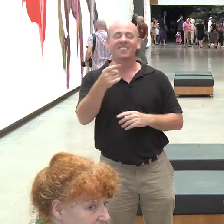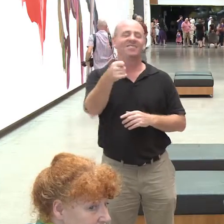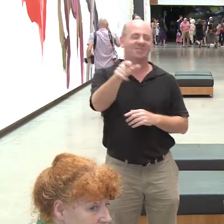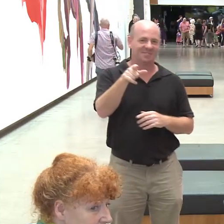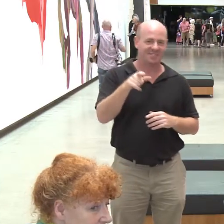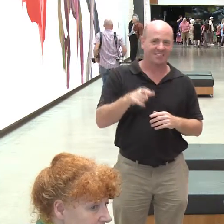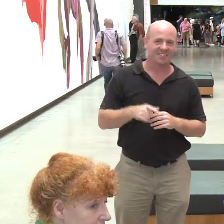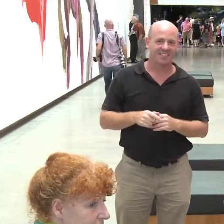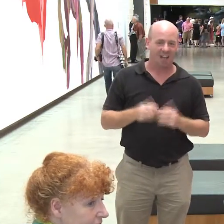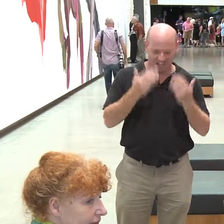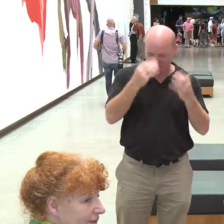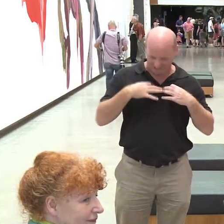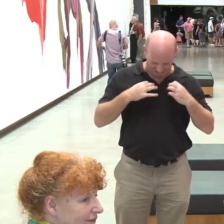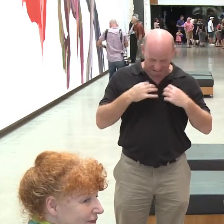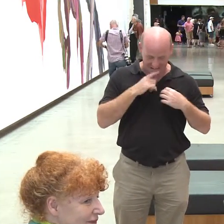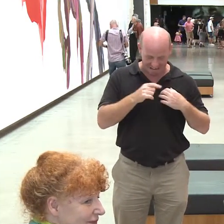I didn't know.